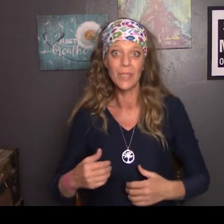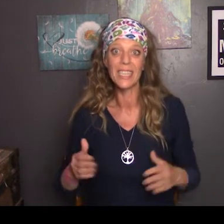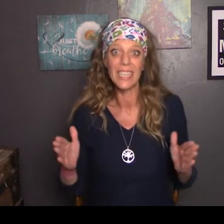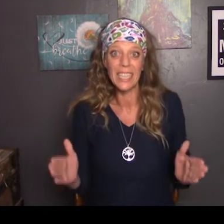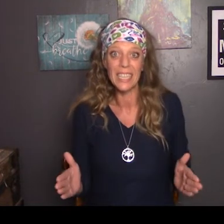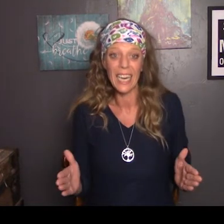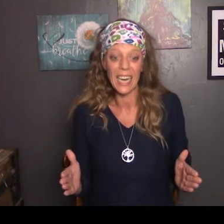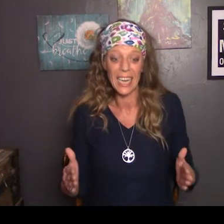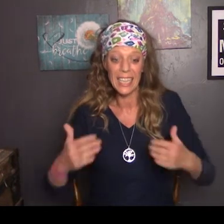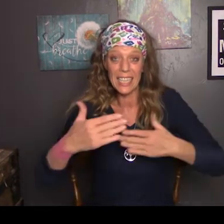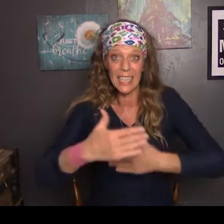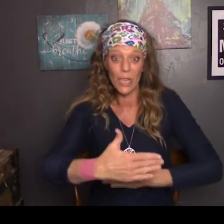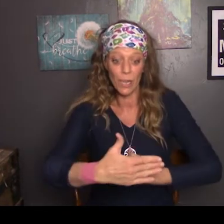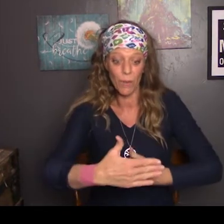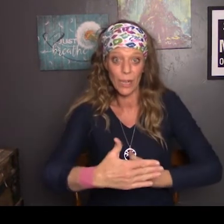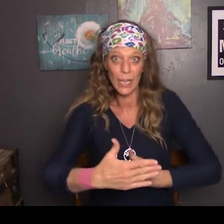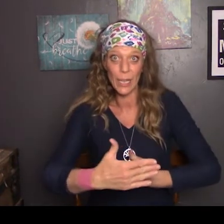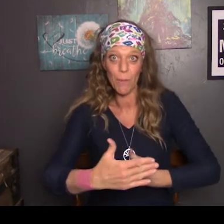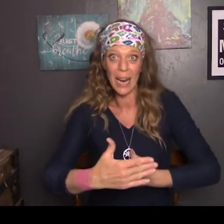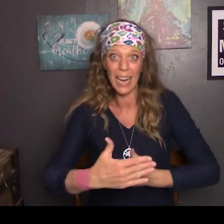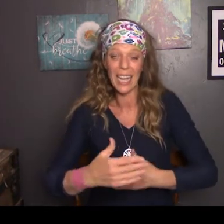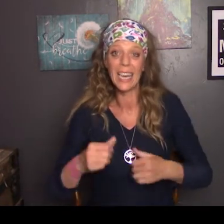the sides and then the front and the back,